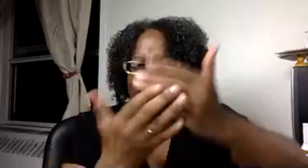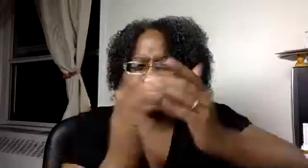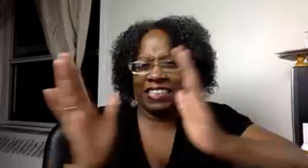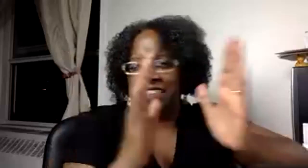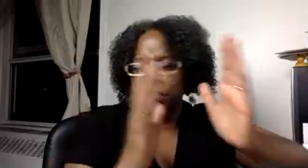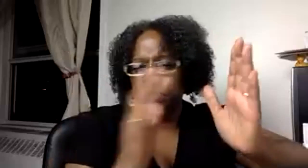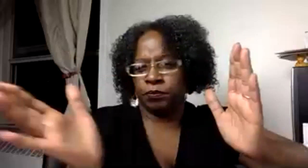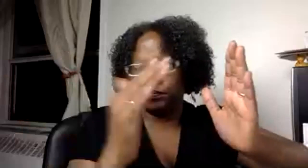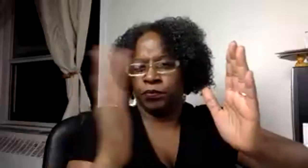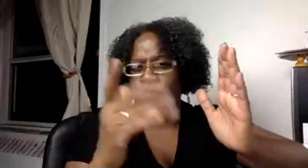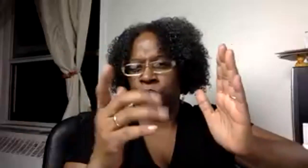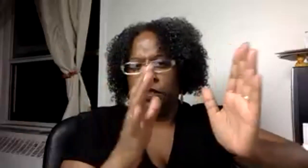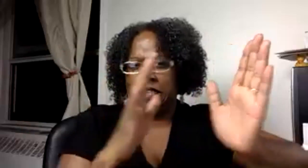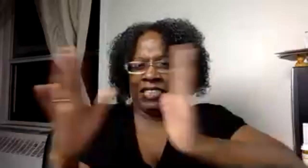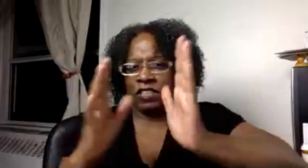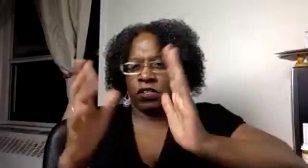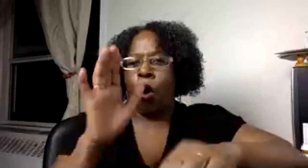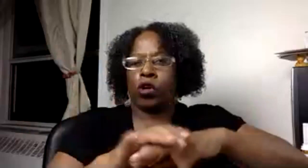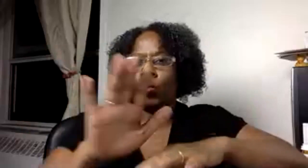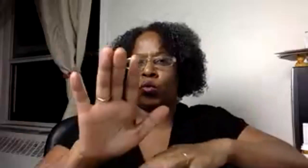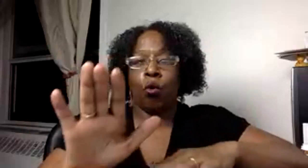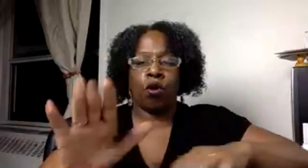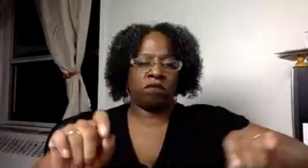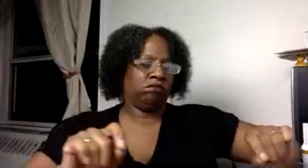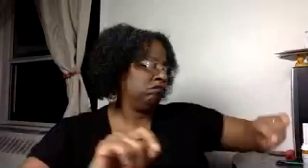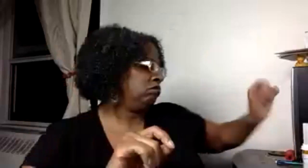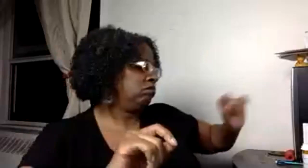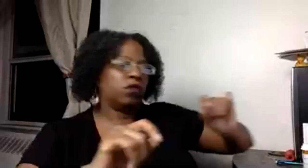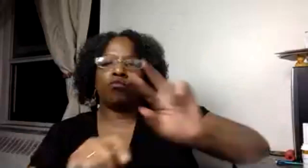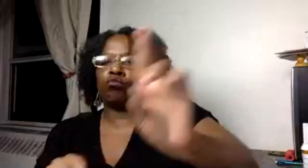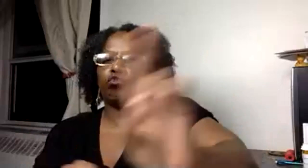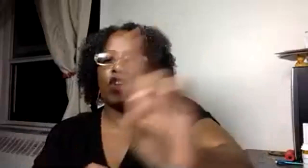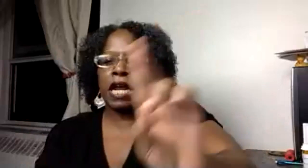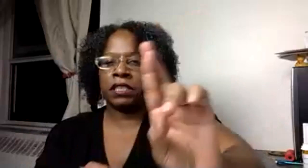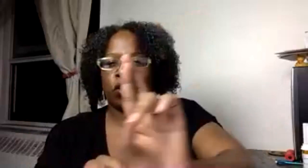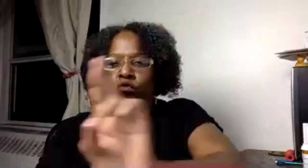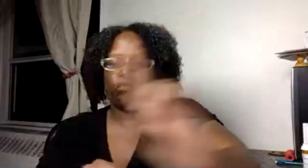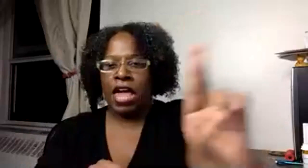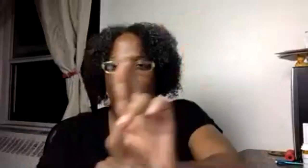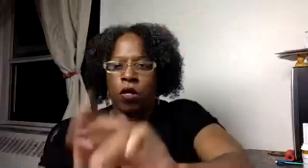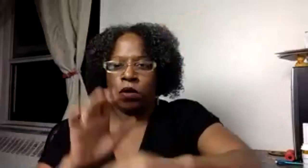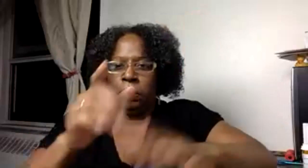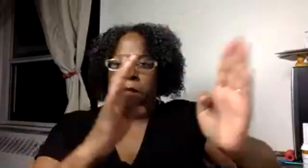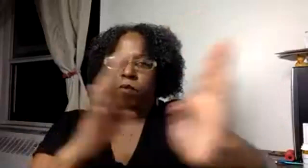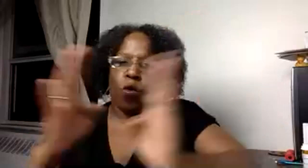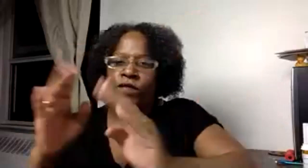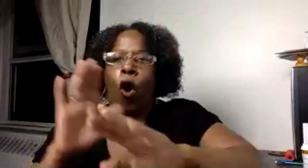is saying, sorry, John, you're gonna have to go back for me. Your hands aren't on screen. If you could move over to the right and then I can see